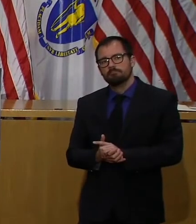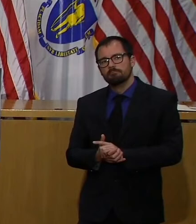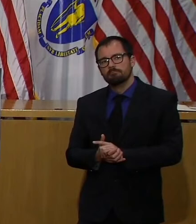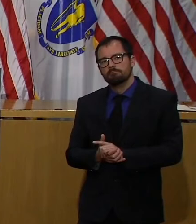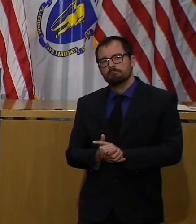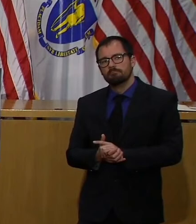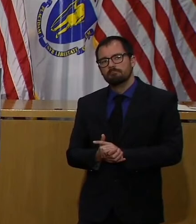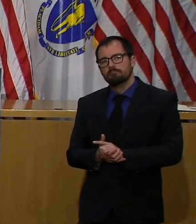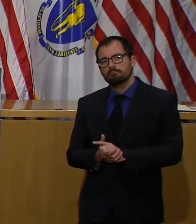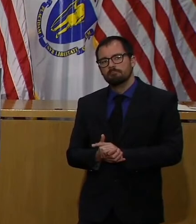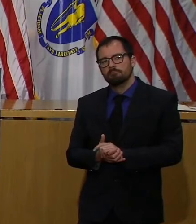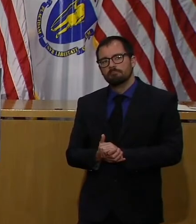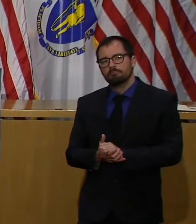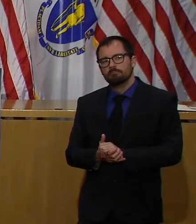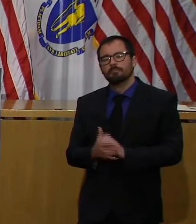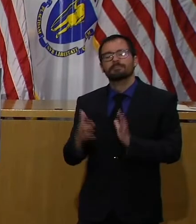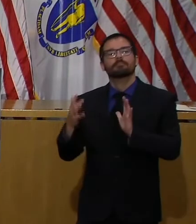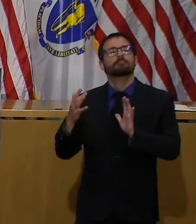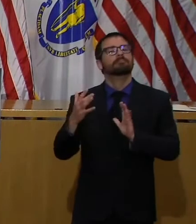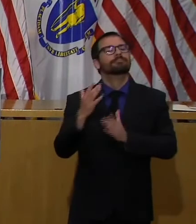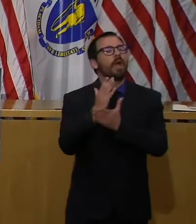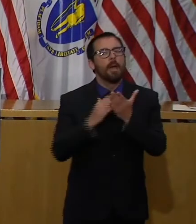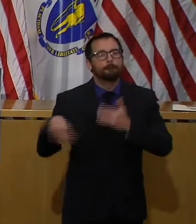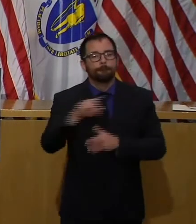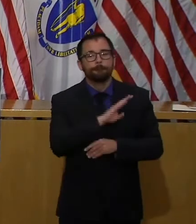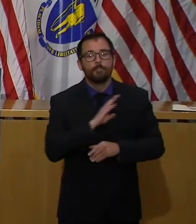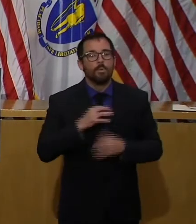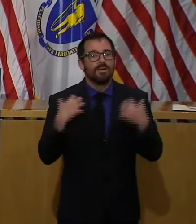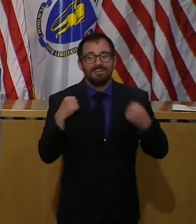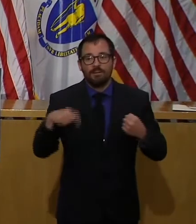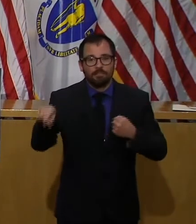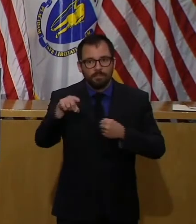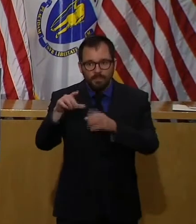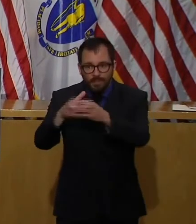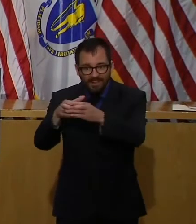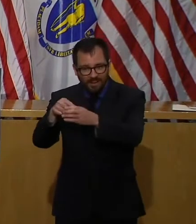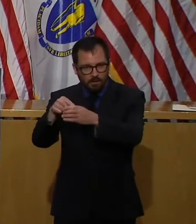But we are deployed across the entire state. Specific parts of the state that are